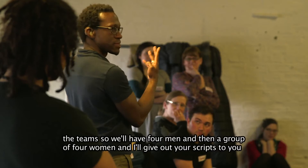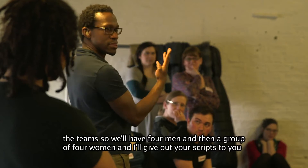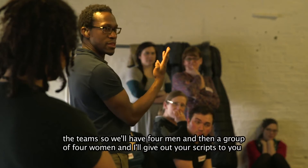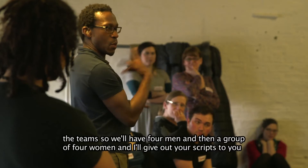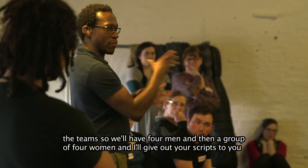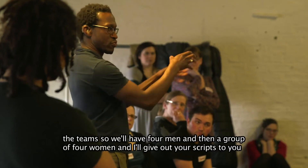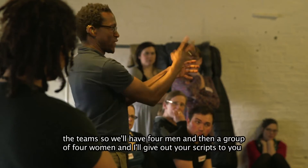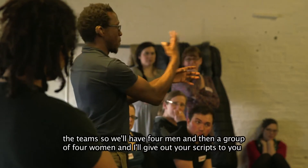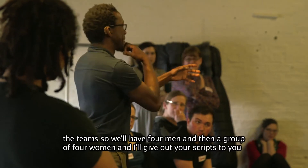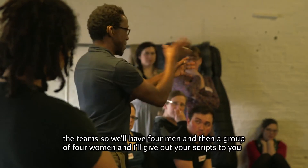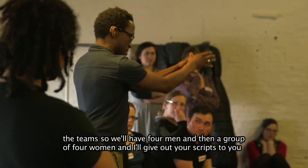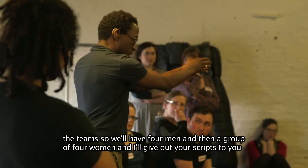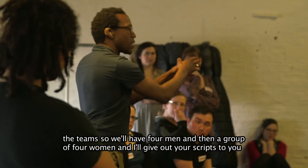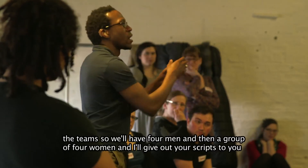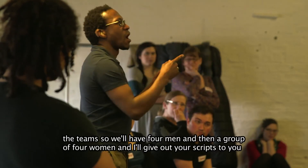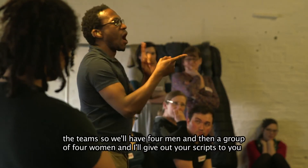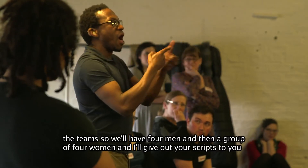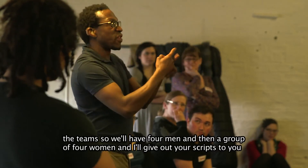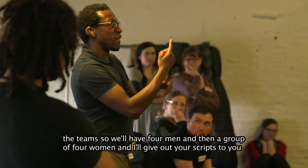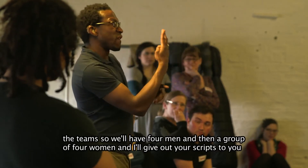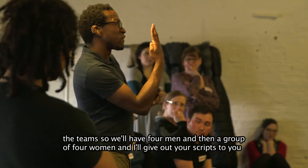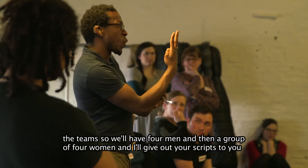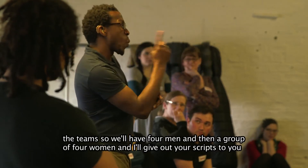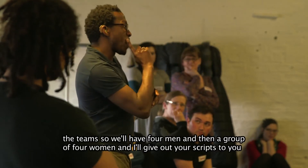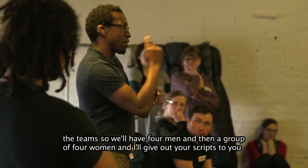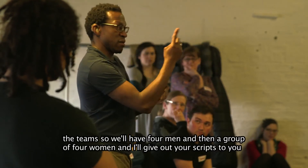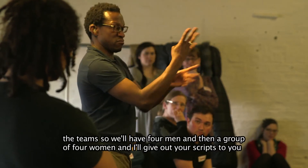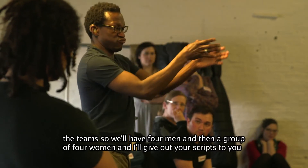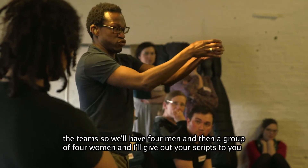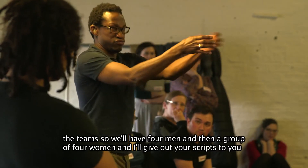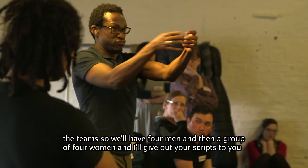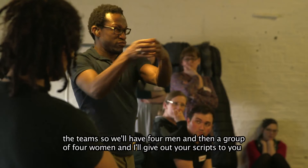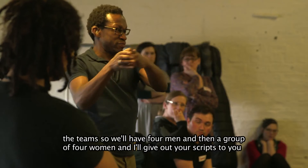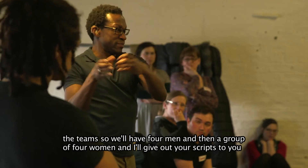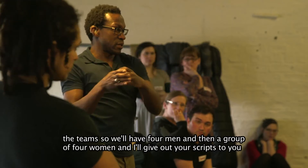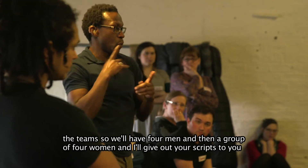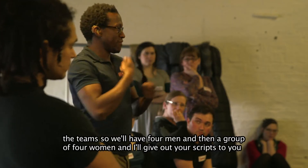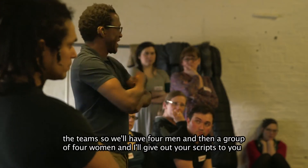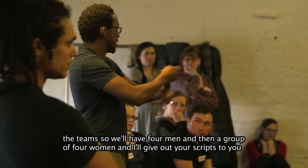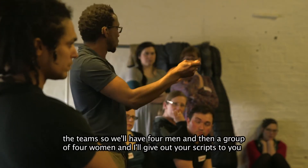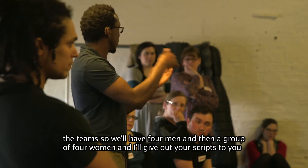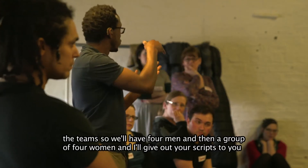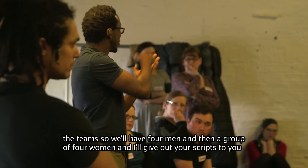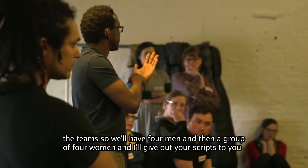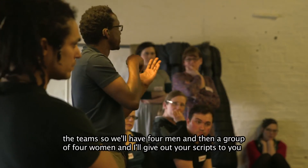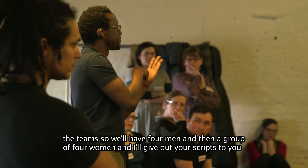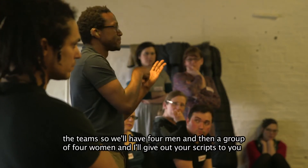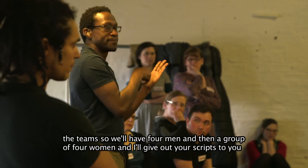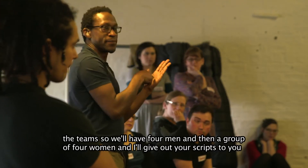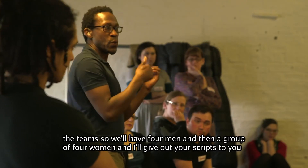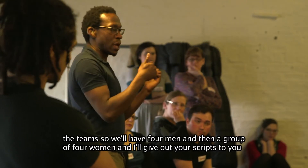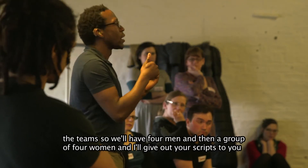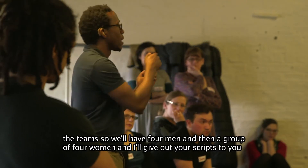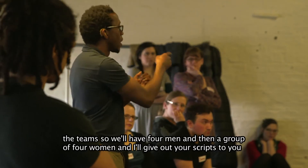the chiefs. So we have 4 men, we have 4 men all together, and then a group of 4 women in the next. And I'll give out